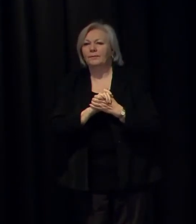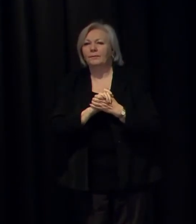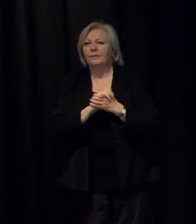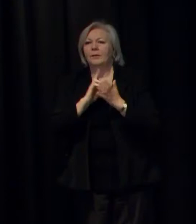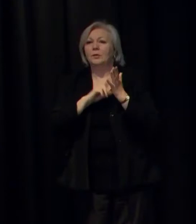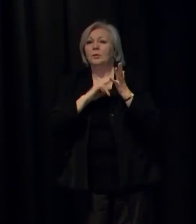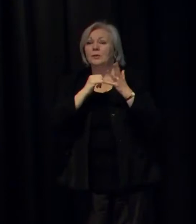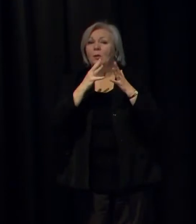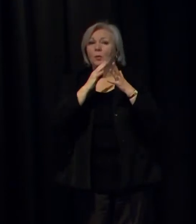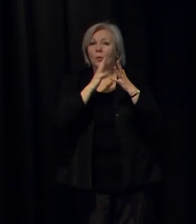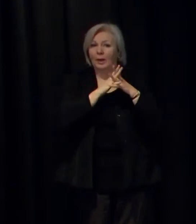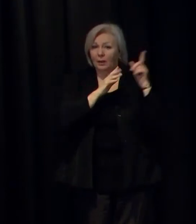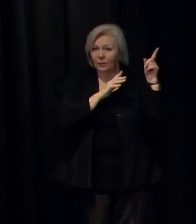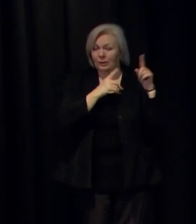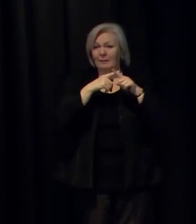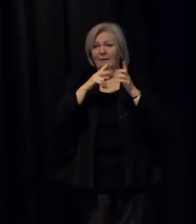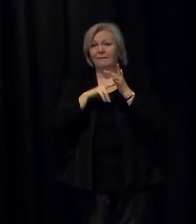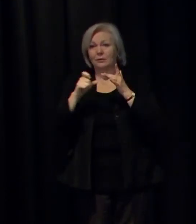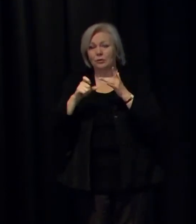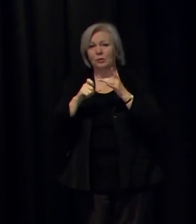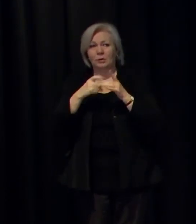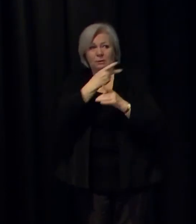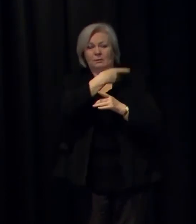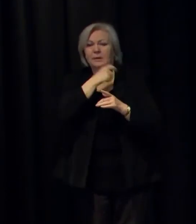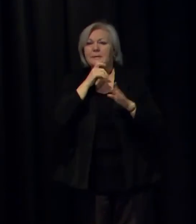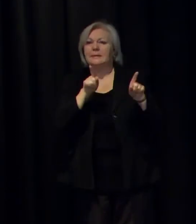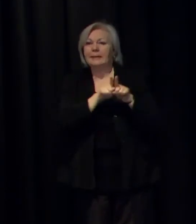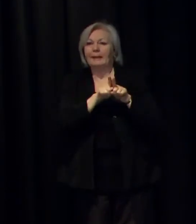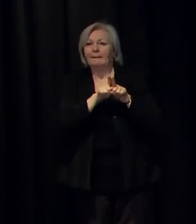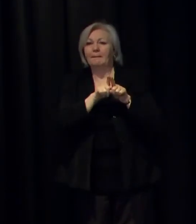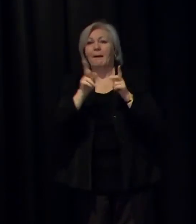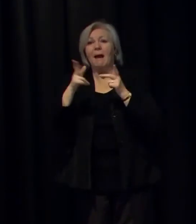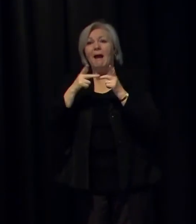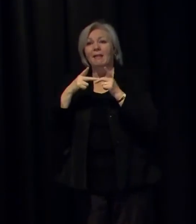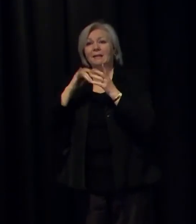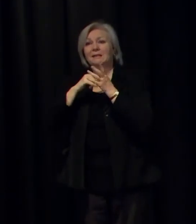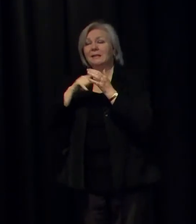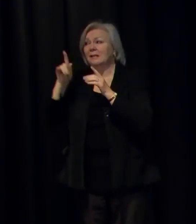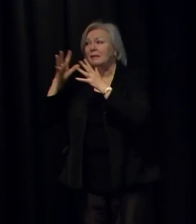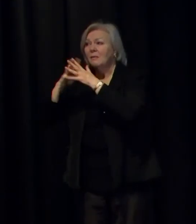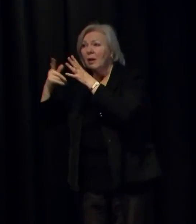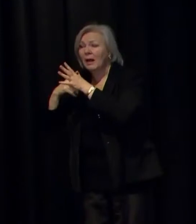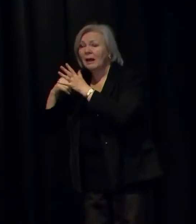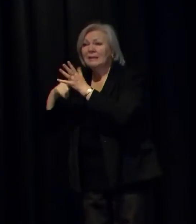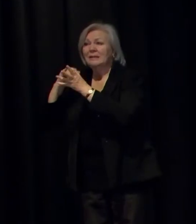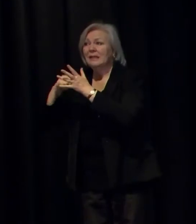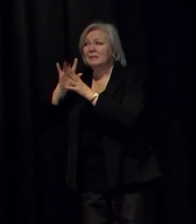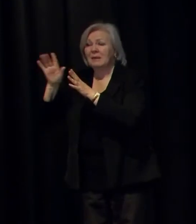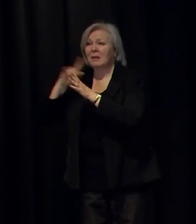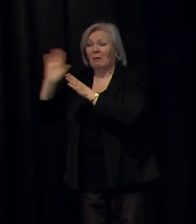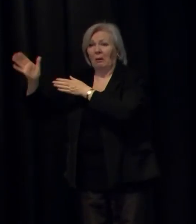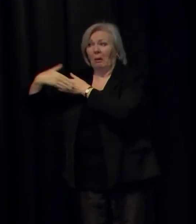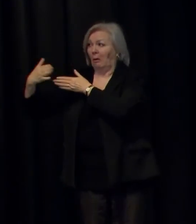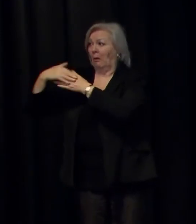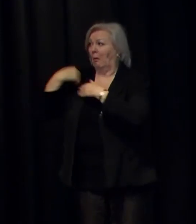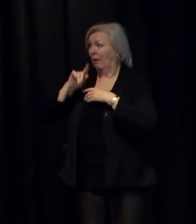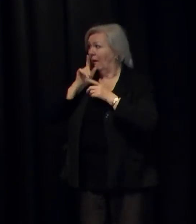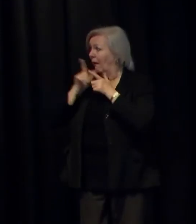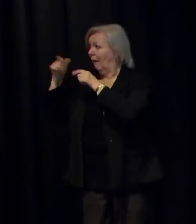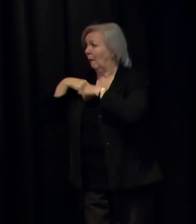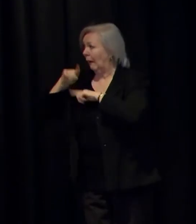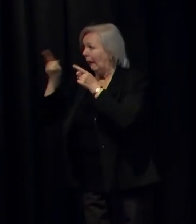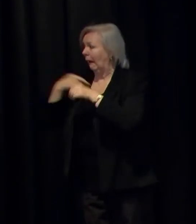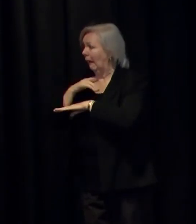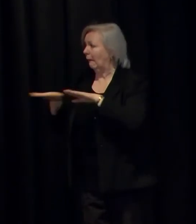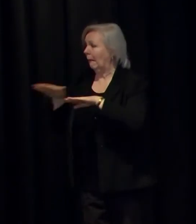different position than some other states, which will be closed to Aussies and closed to people coming from overseas. That's entirely a matter